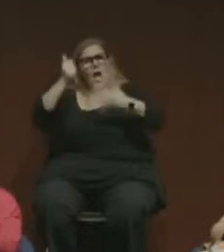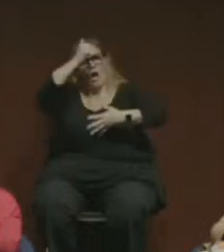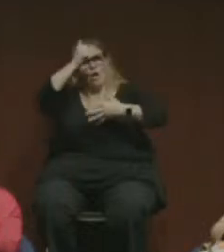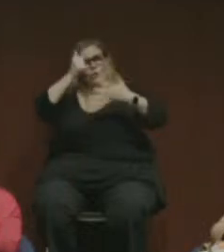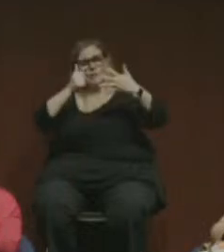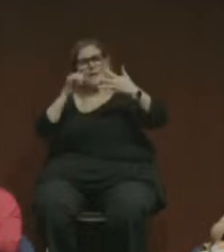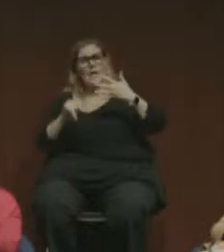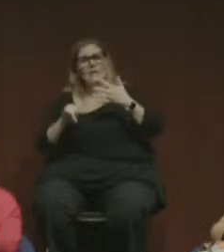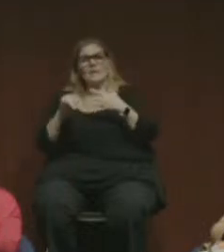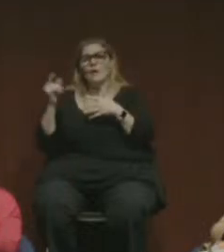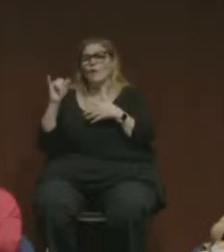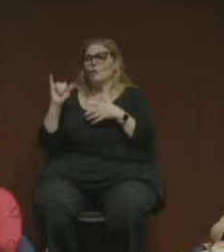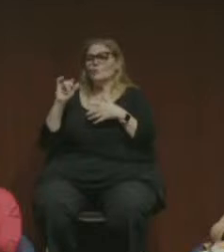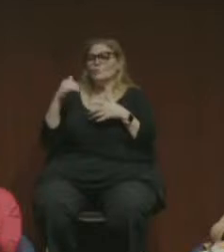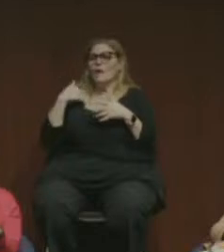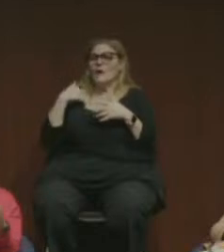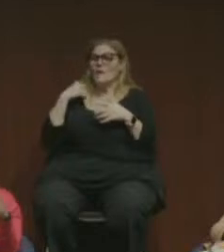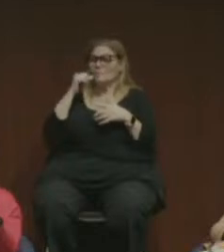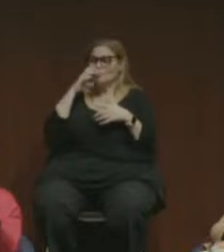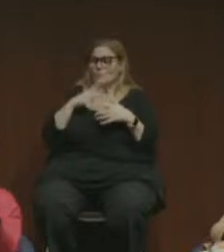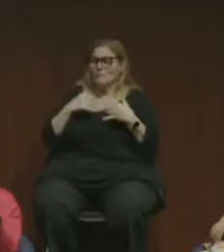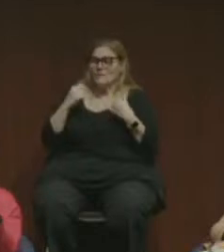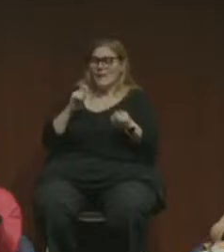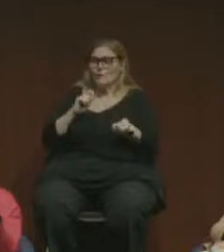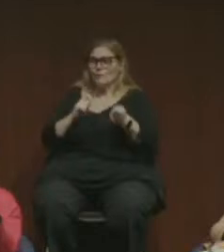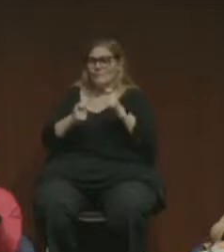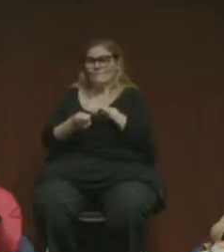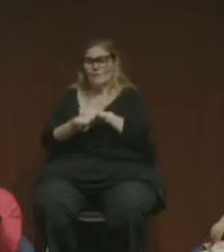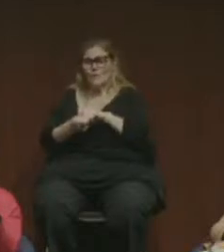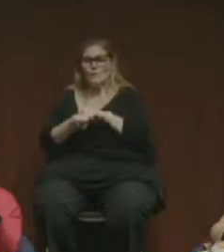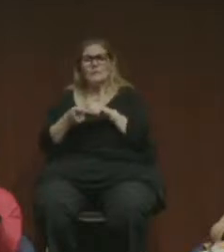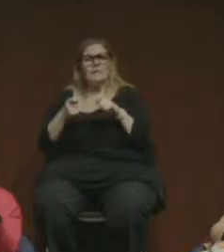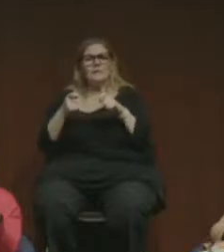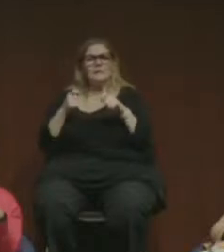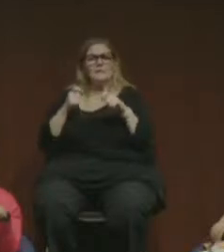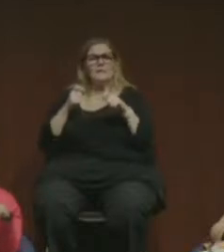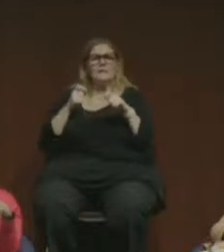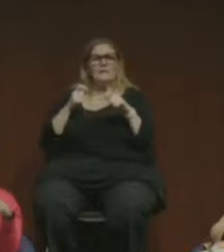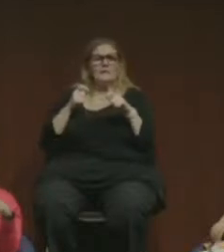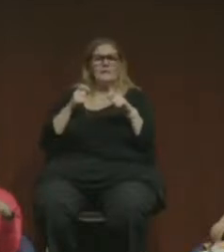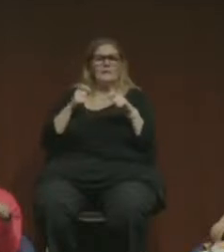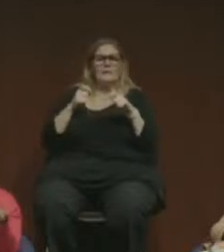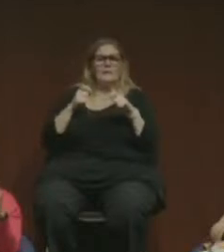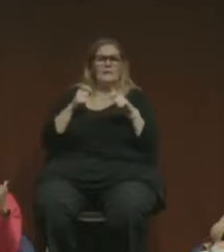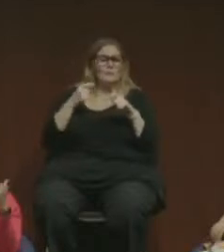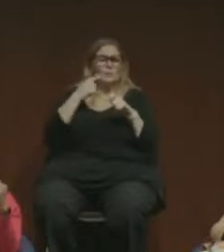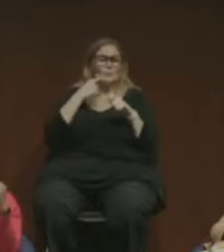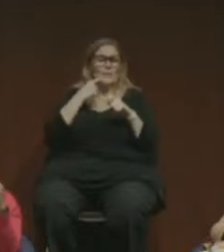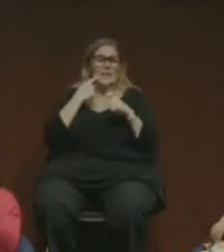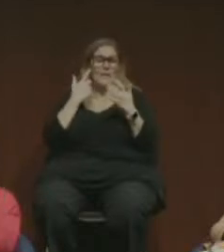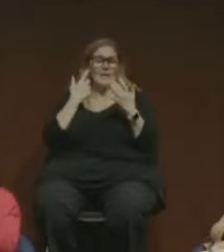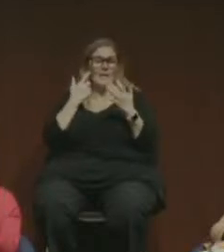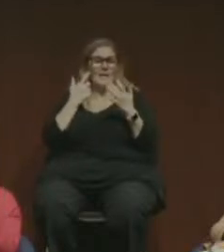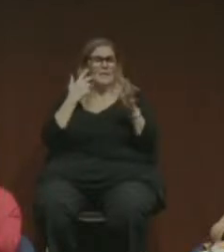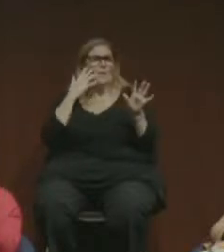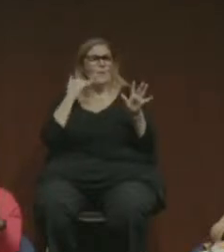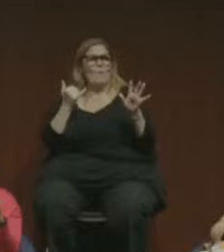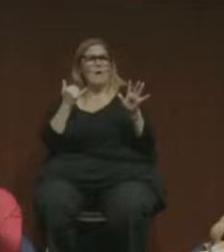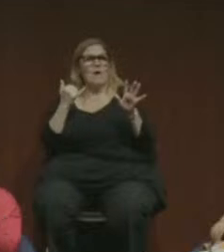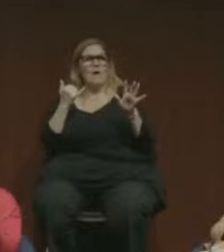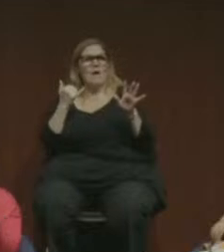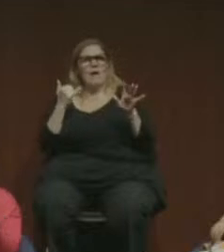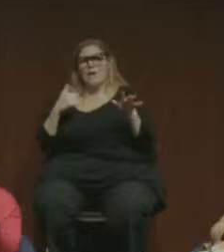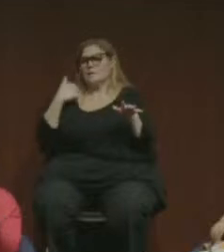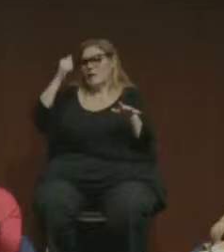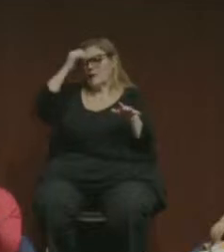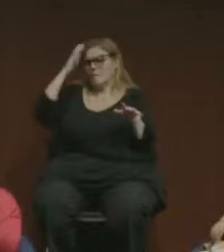And also you have women now that are inverting the logics around, even just to say Why are young men